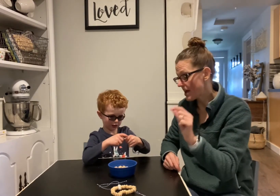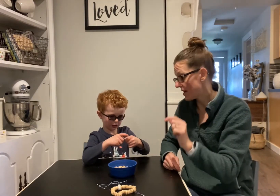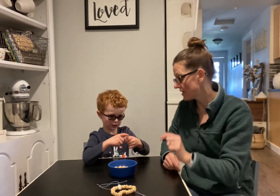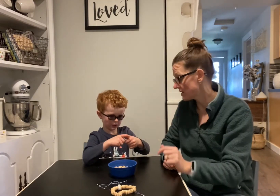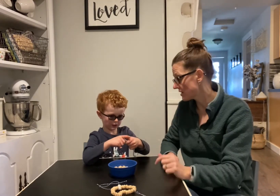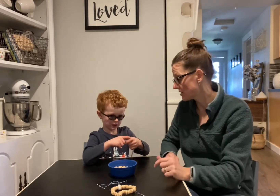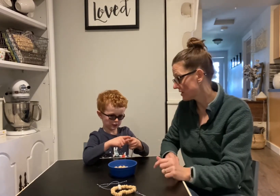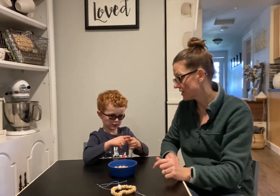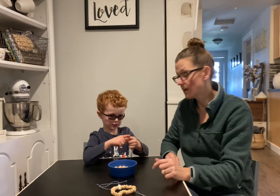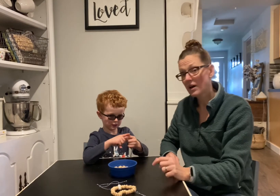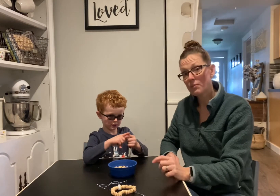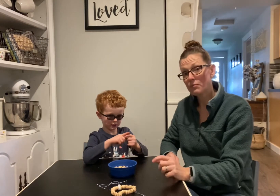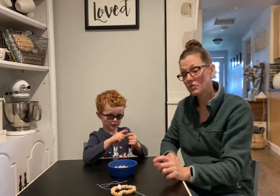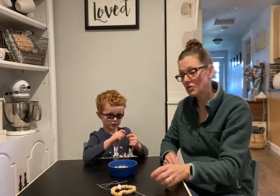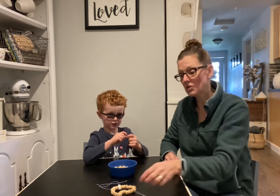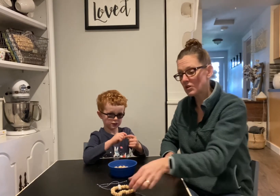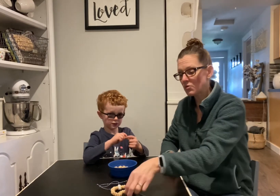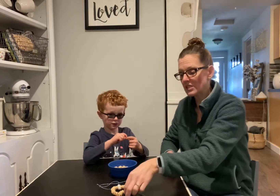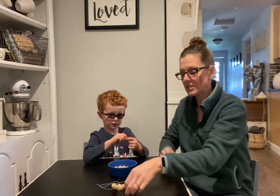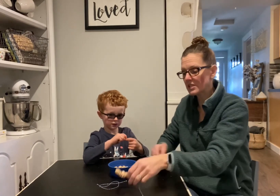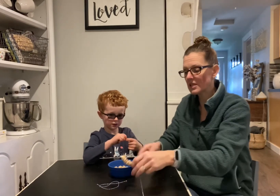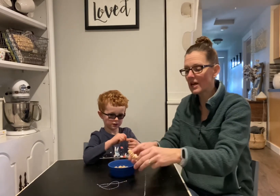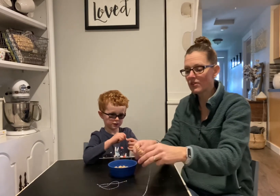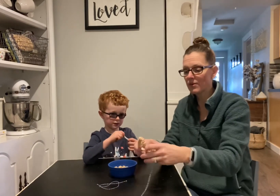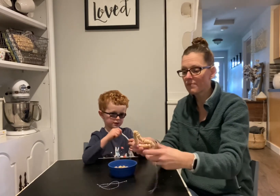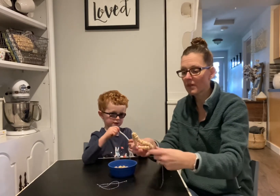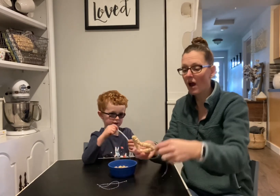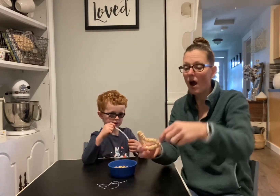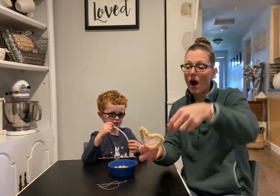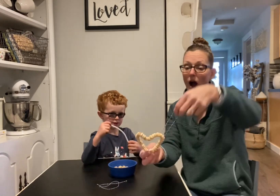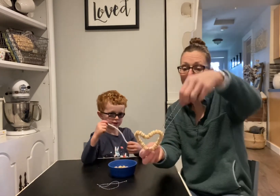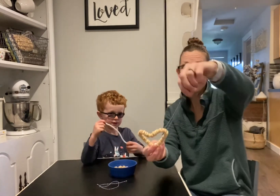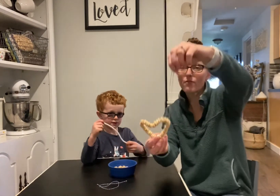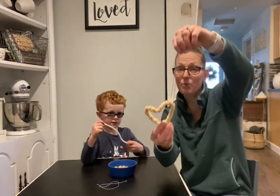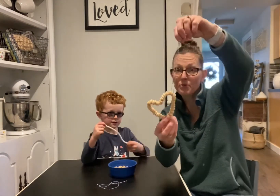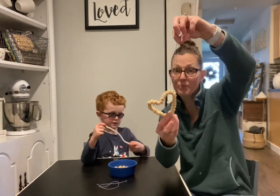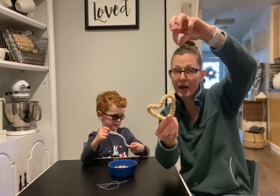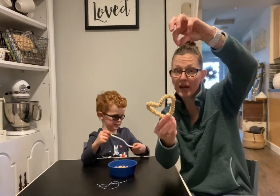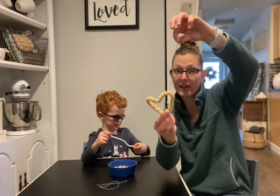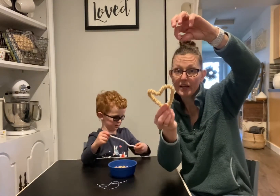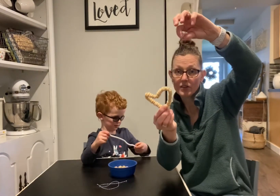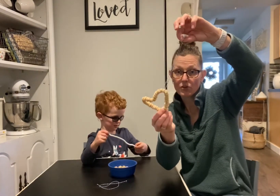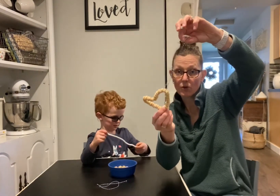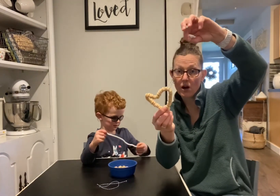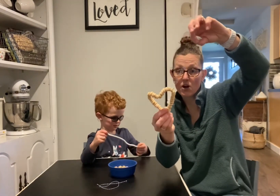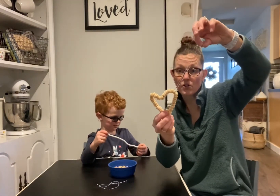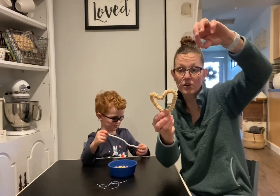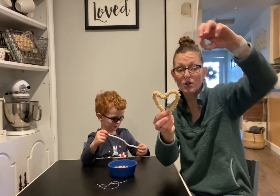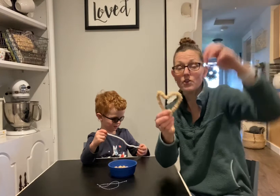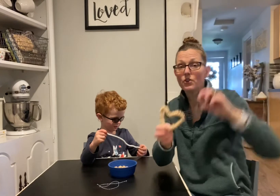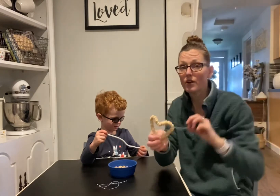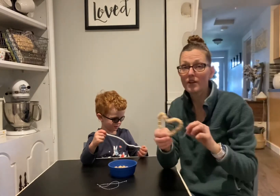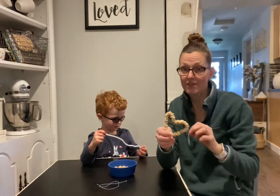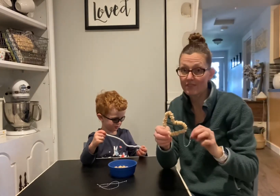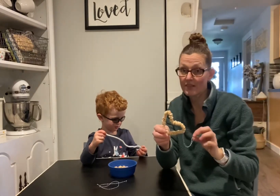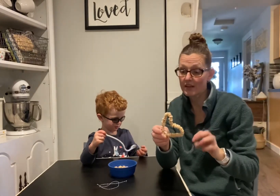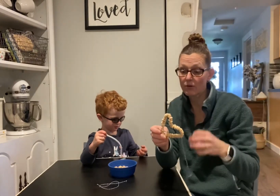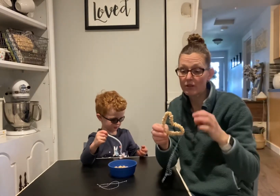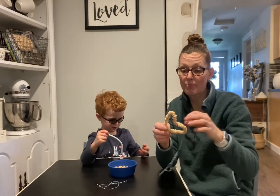end so you can twist it together. I formed mine into a heart. The fun thing with pipe